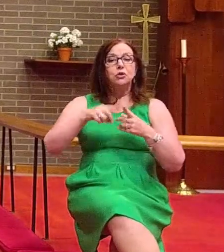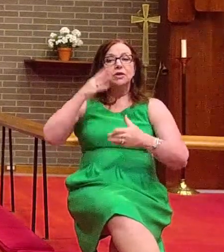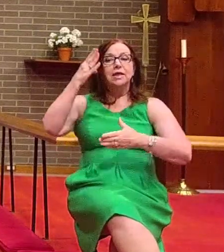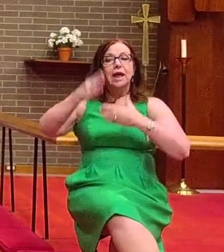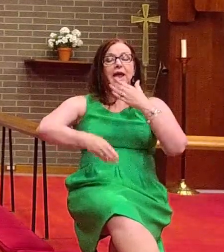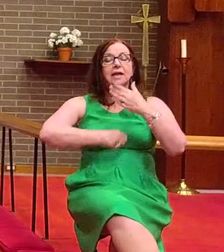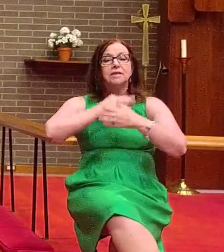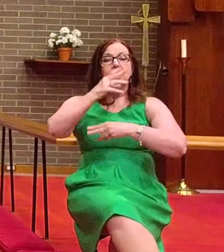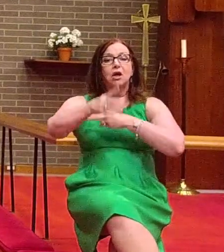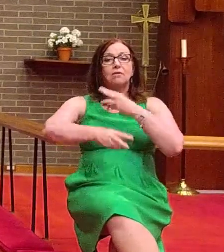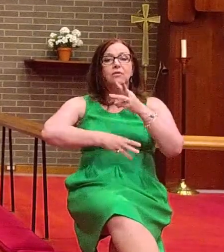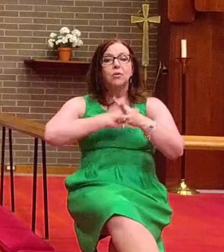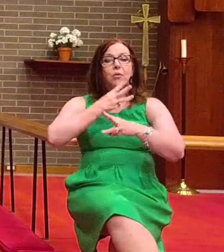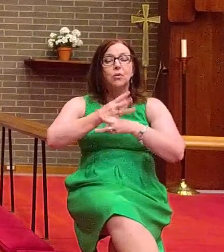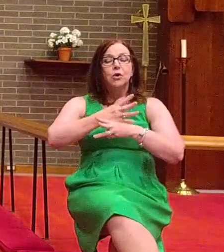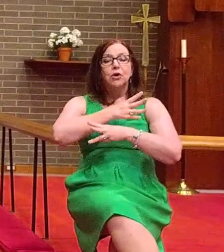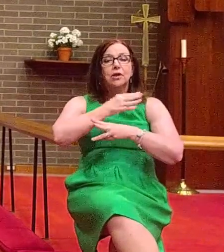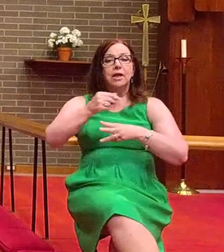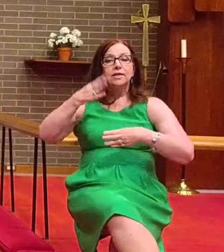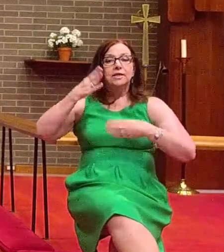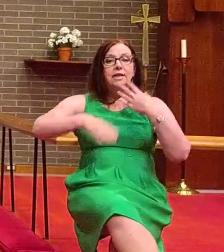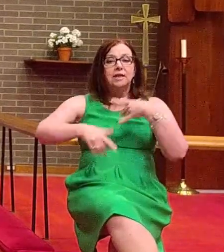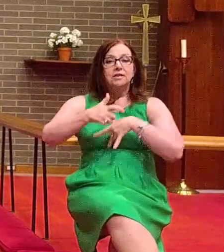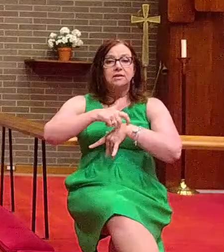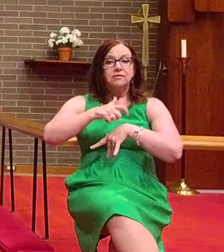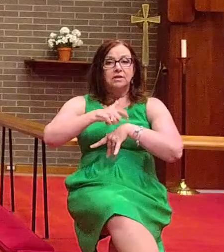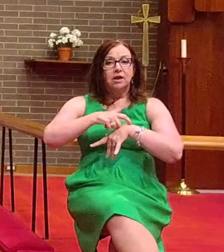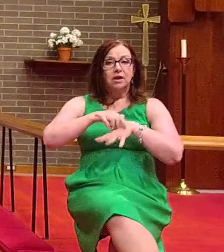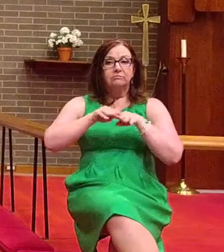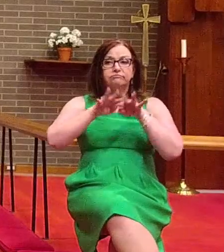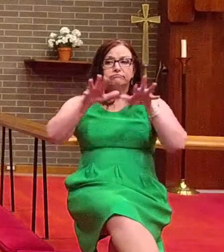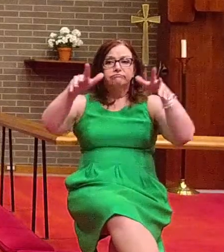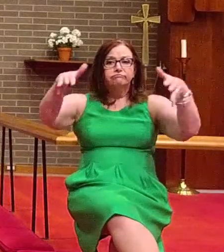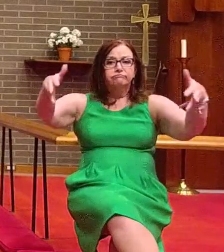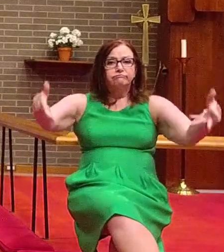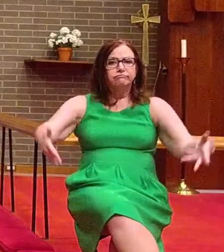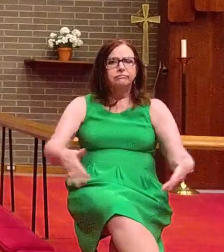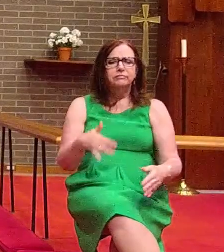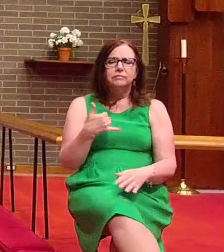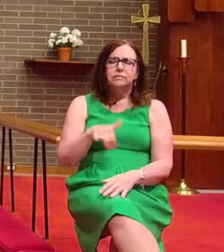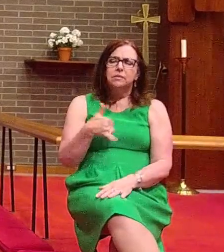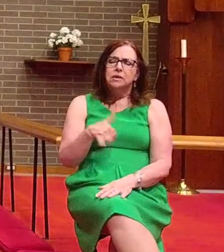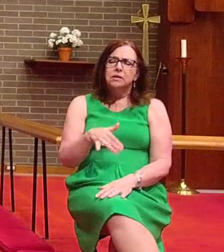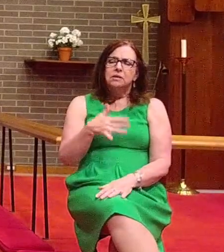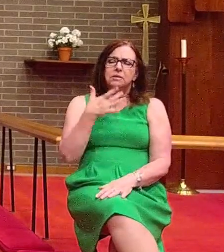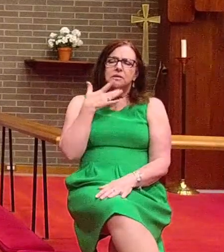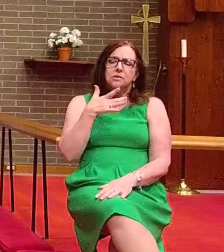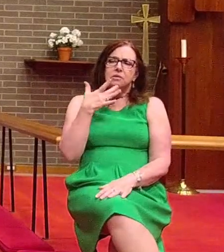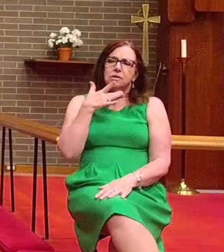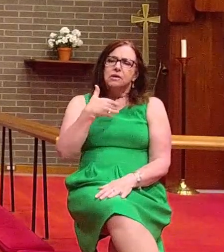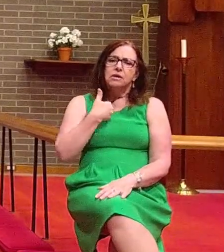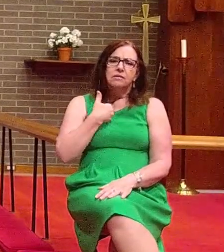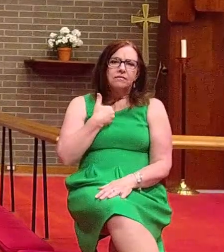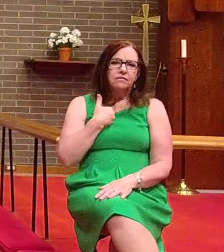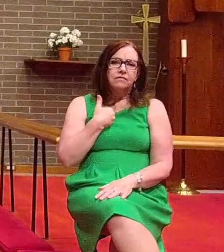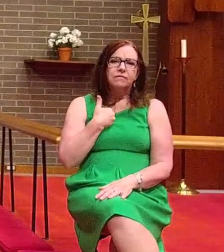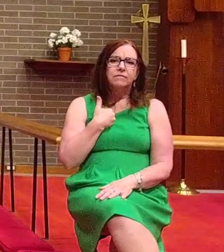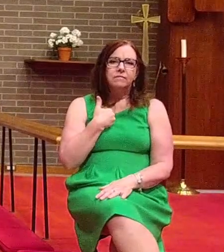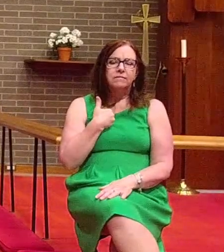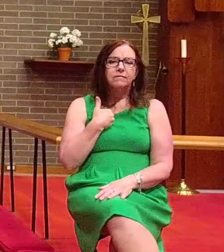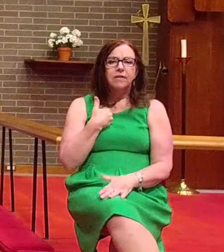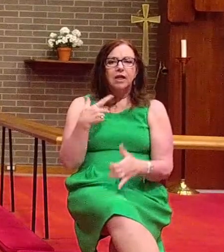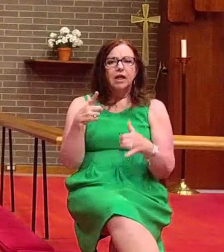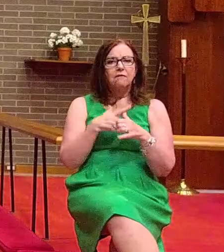and until the end of time. What a privilege that is, to